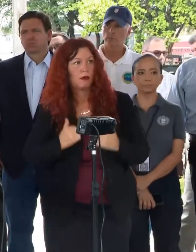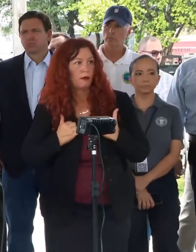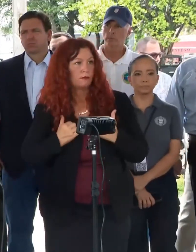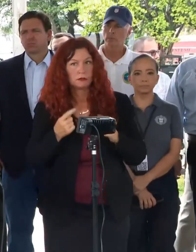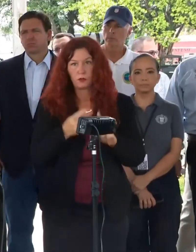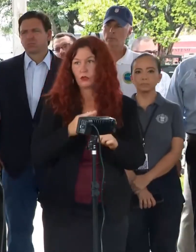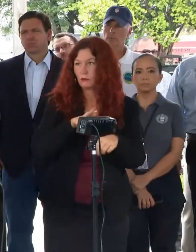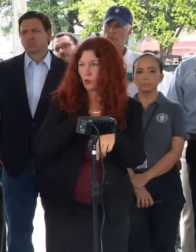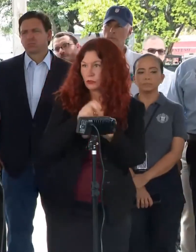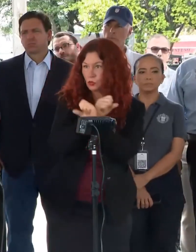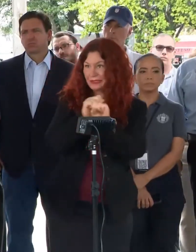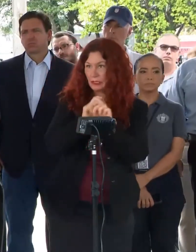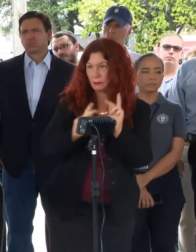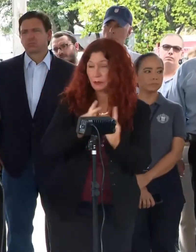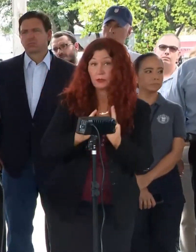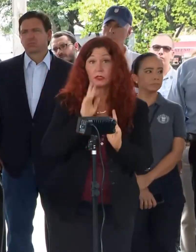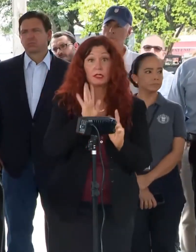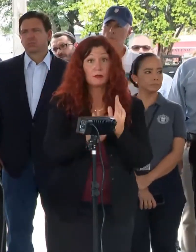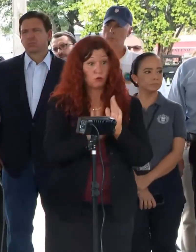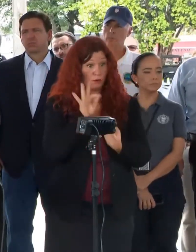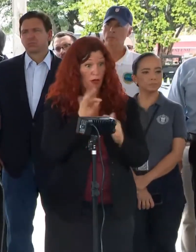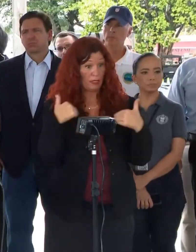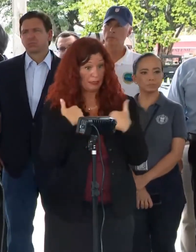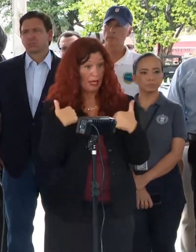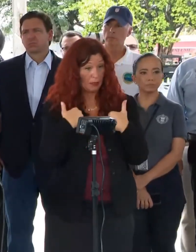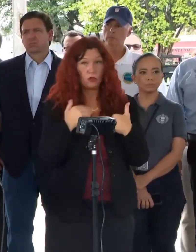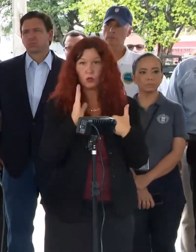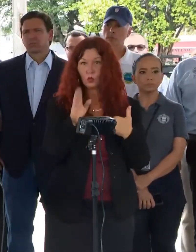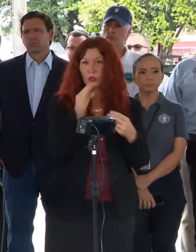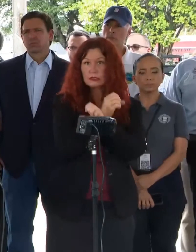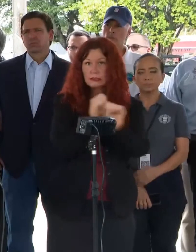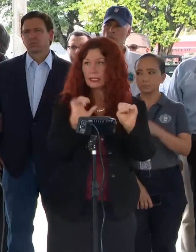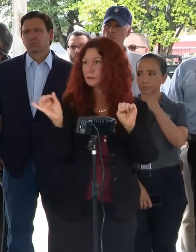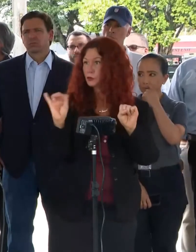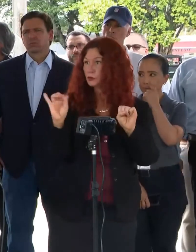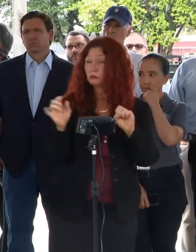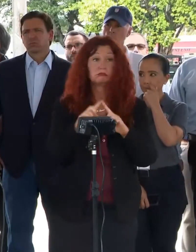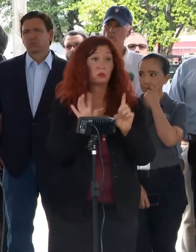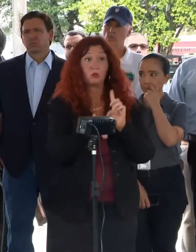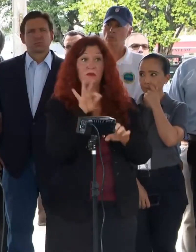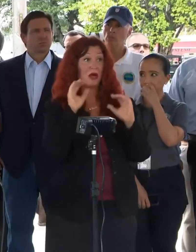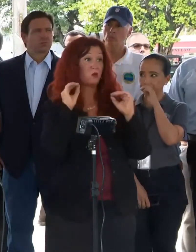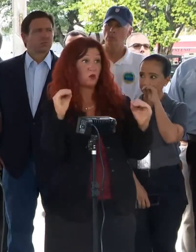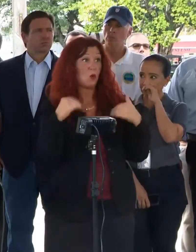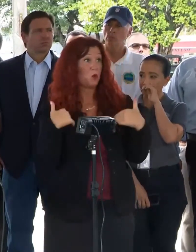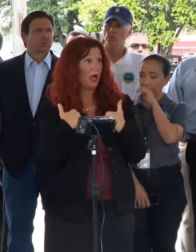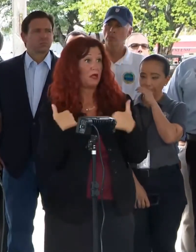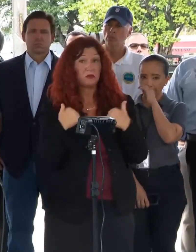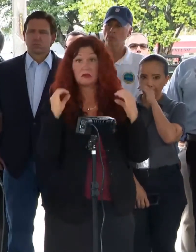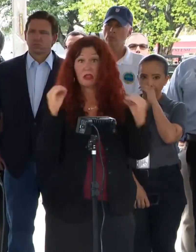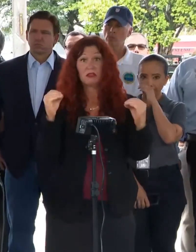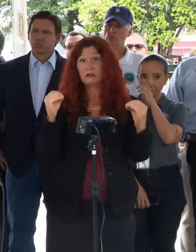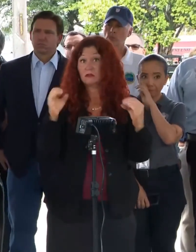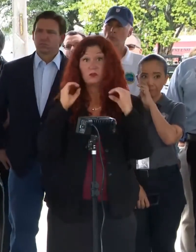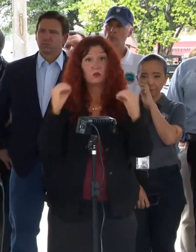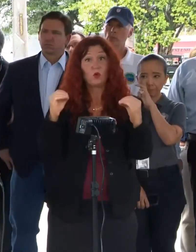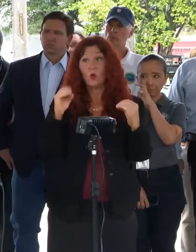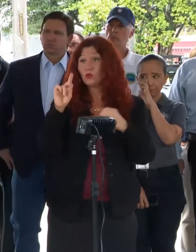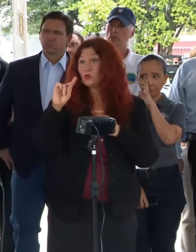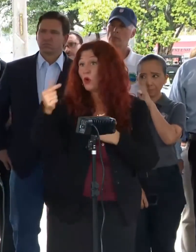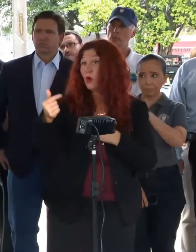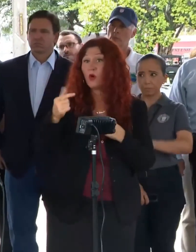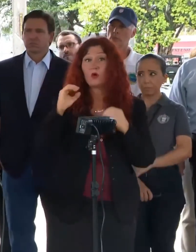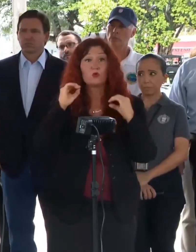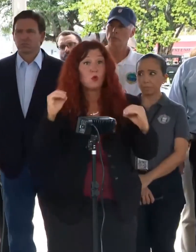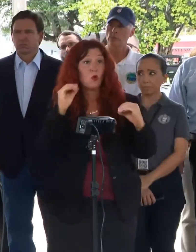individuals. But obviously, if we come across a pet, we would move them as well. We haven't. So we didn't come across any animals as